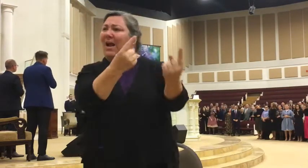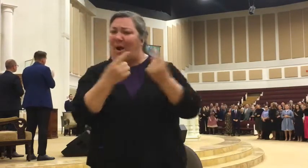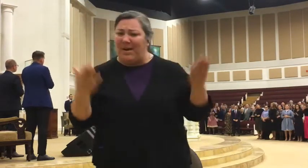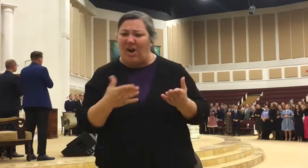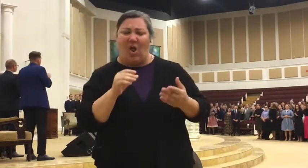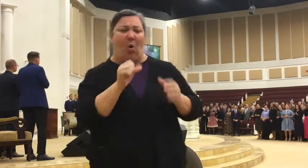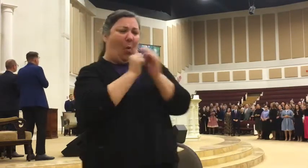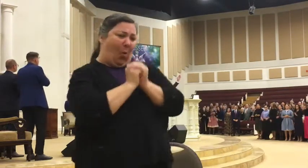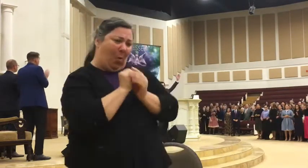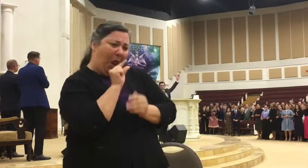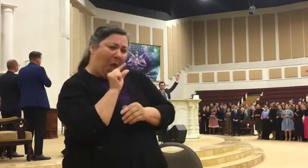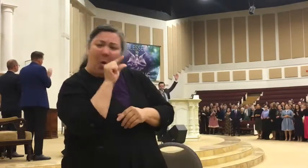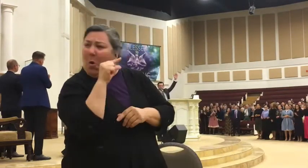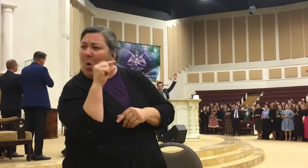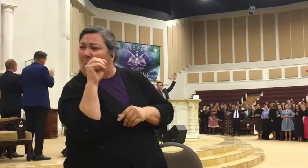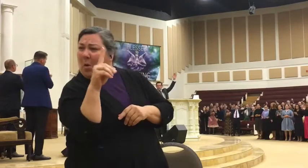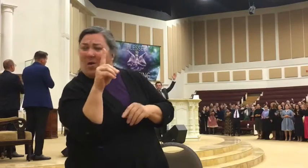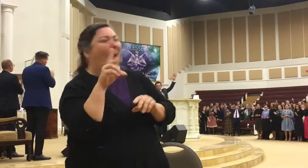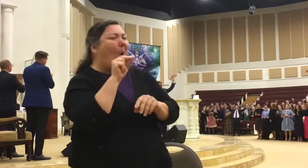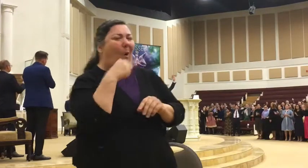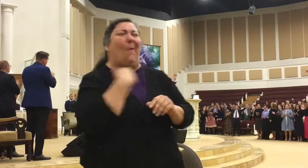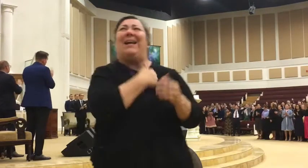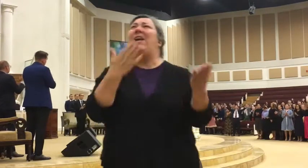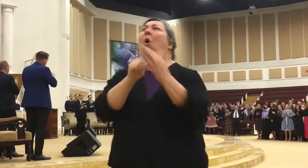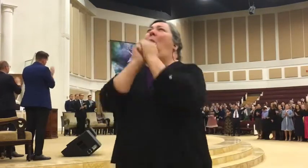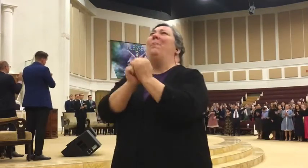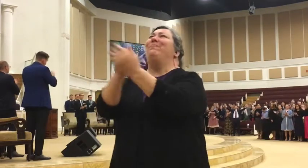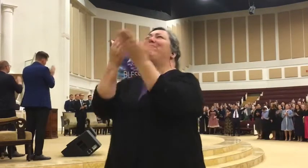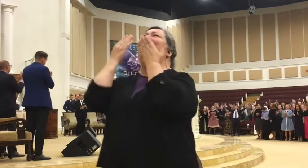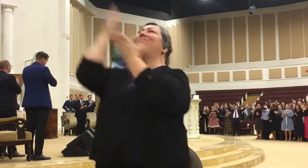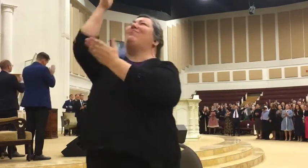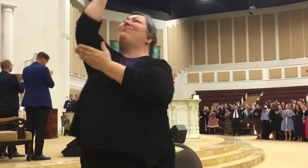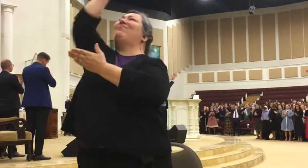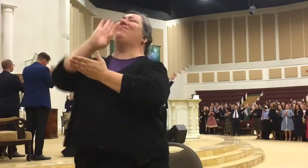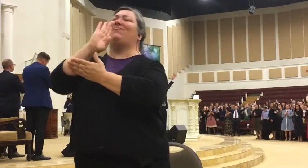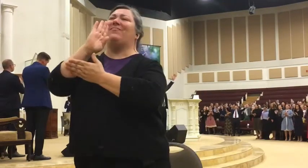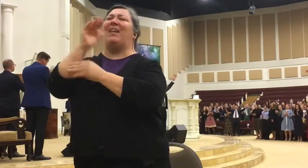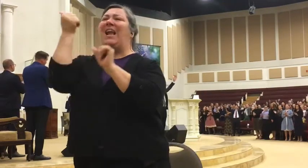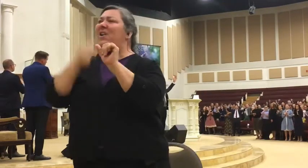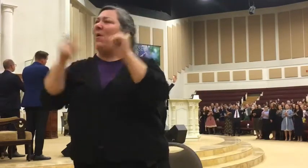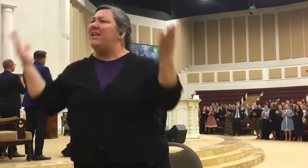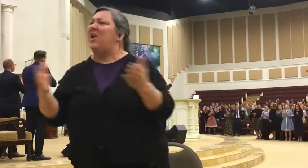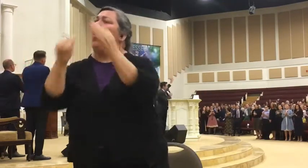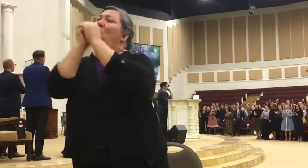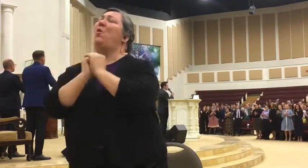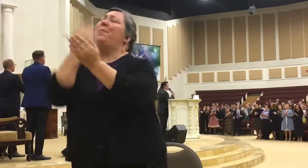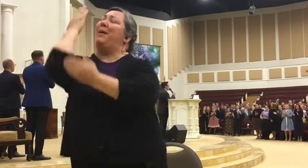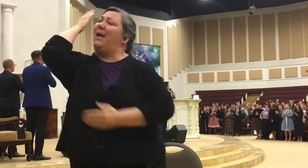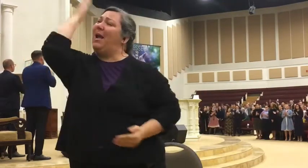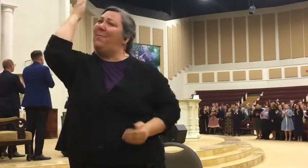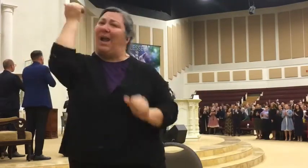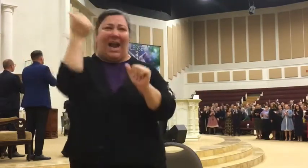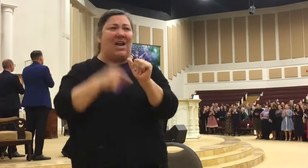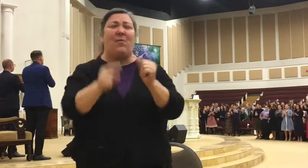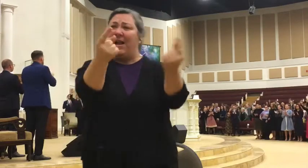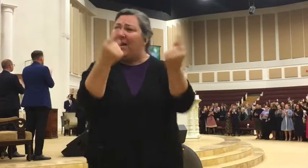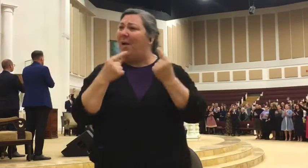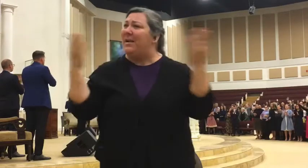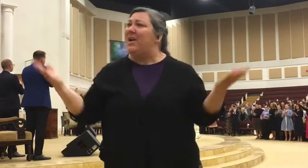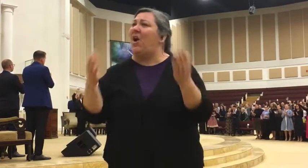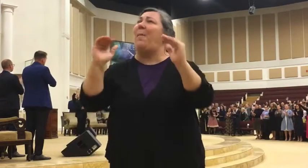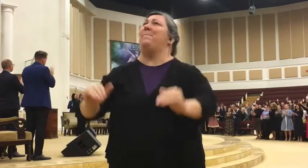a little G. We came to worship a big G. Did anybody come to lift up the name of Jesus? Did anybody come to